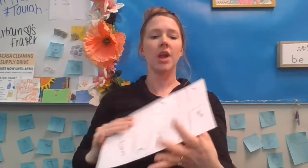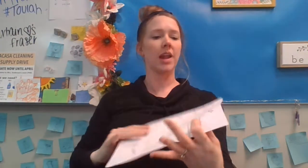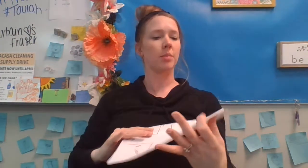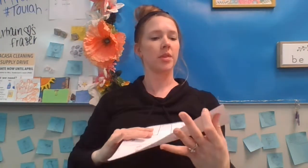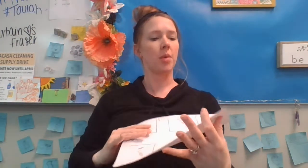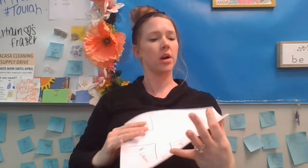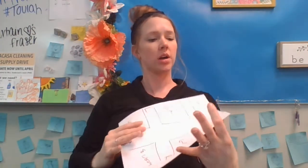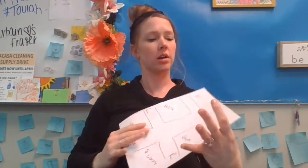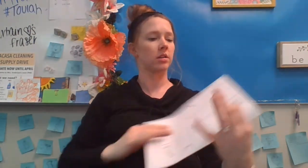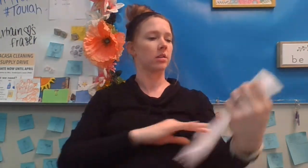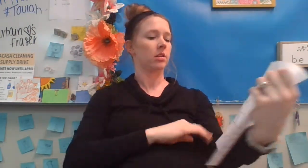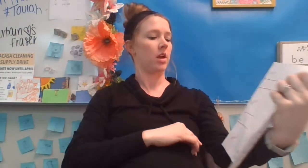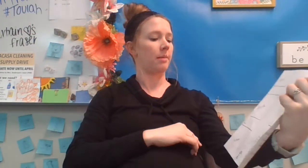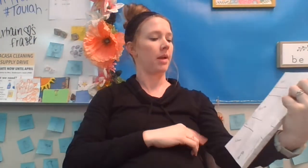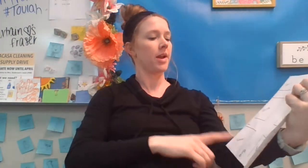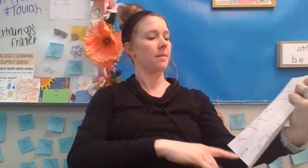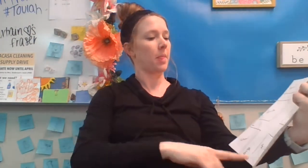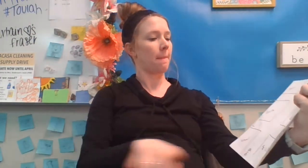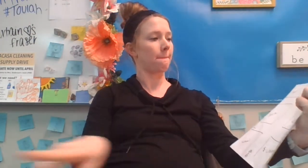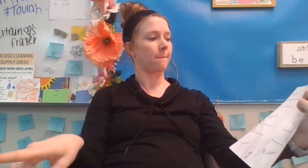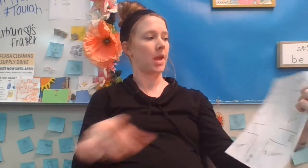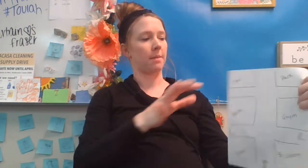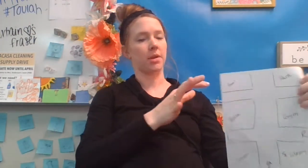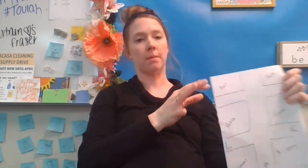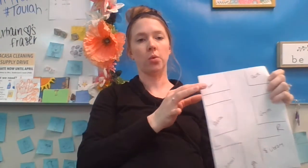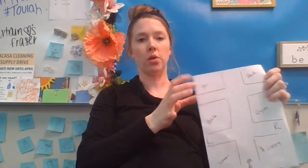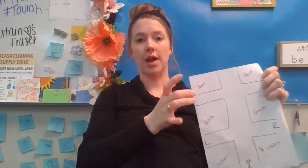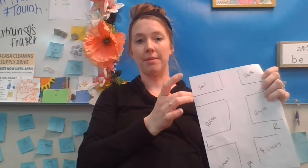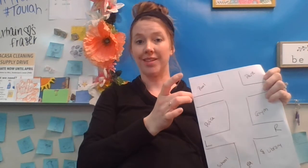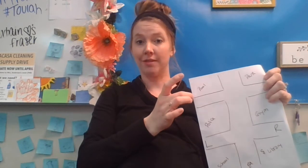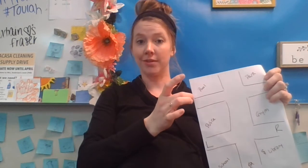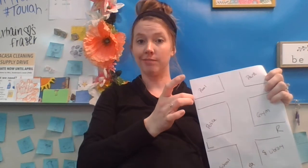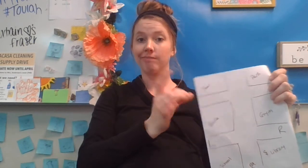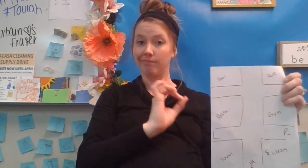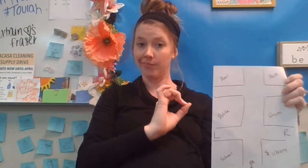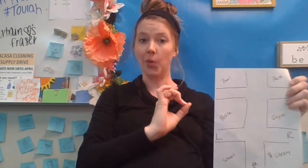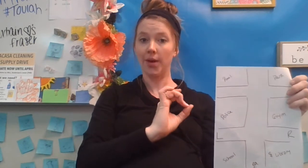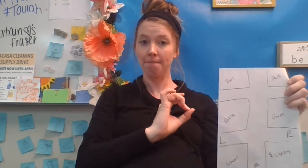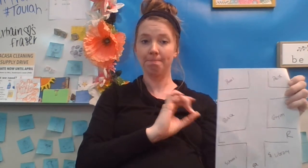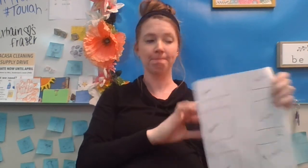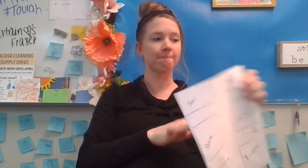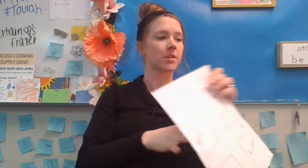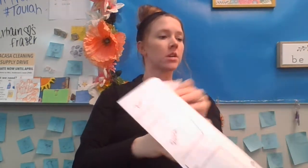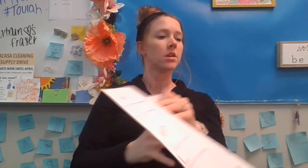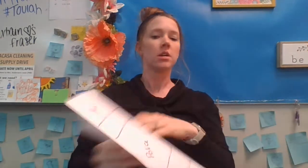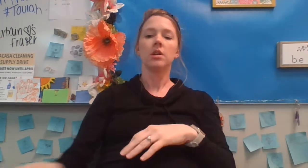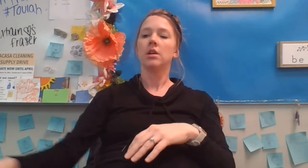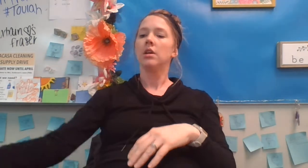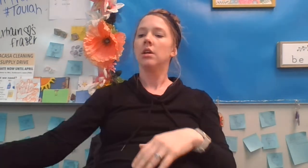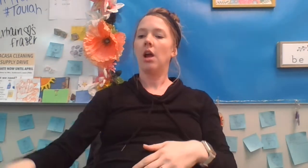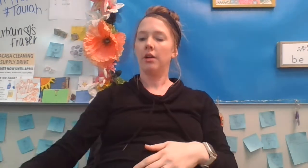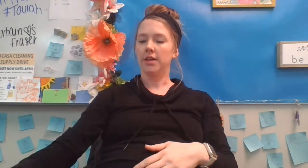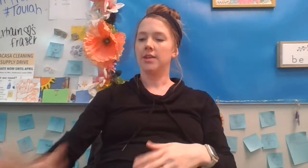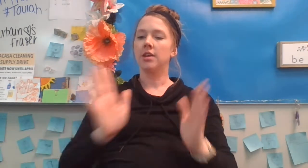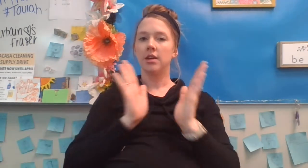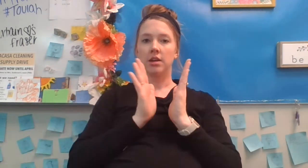And I put the park on my right, and I put the pool on my left. Okay? All right,